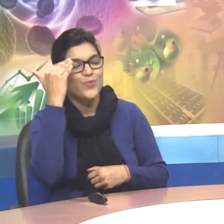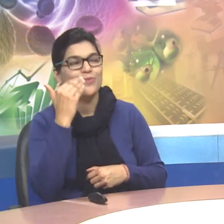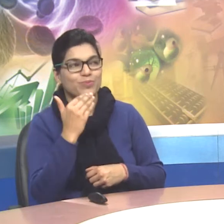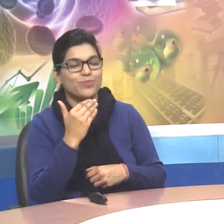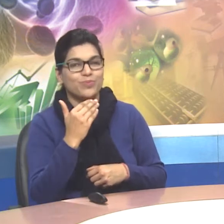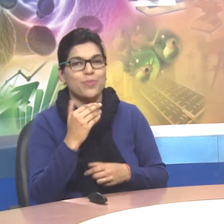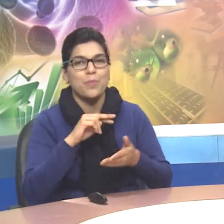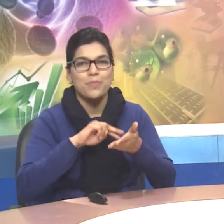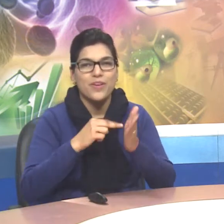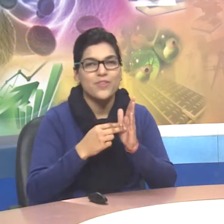I knew